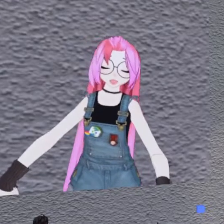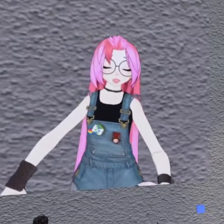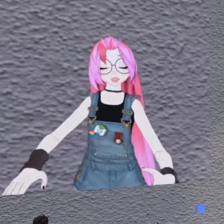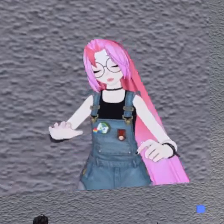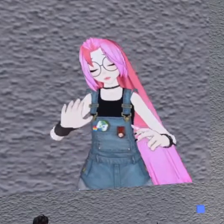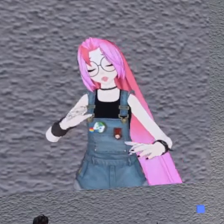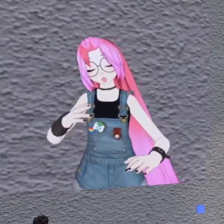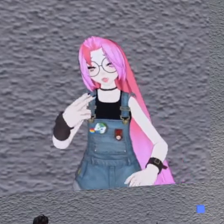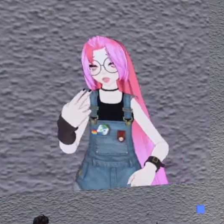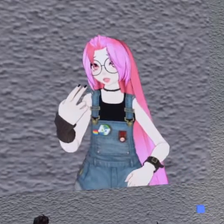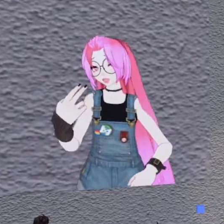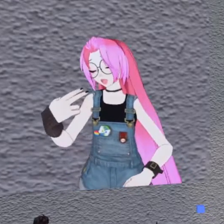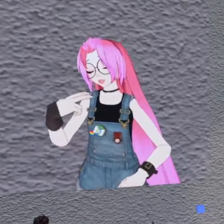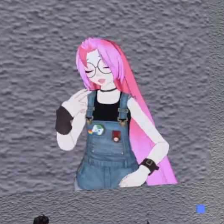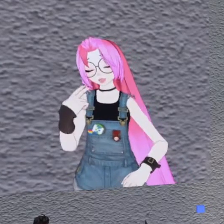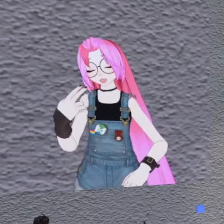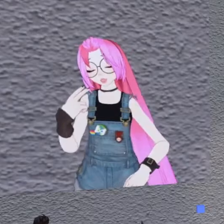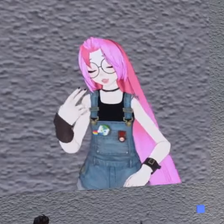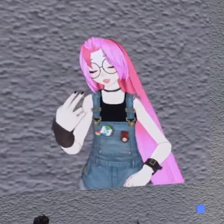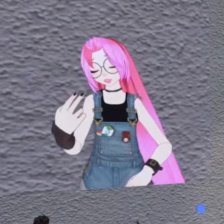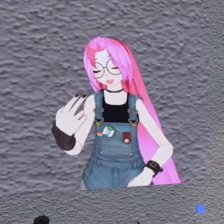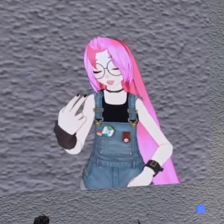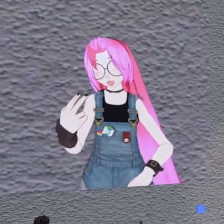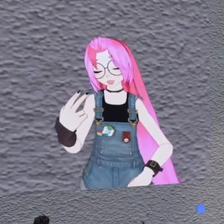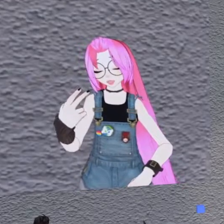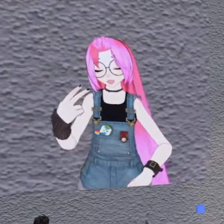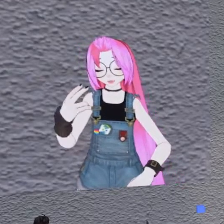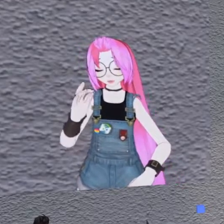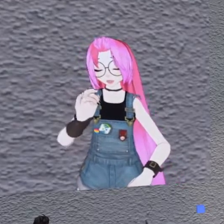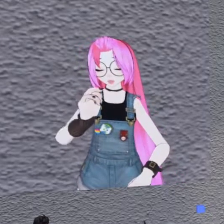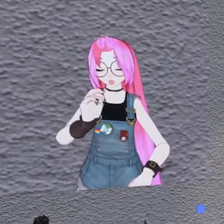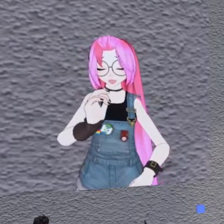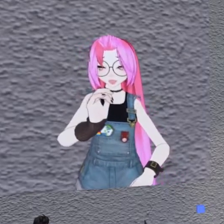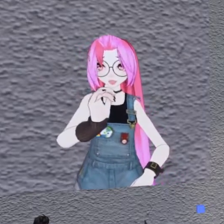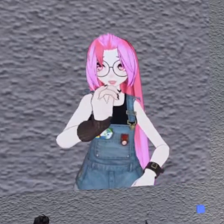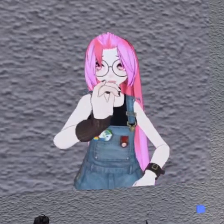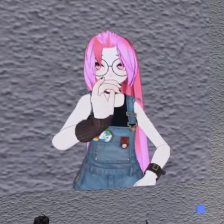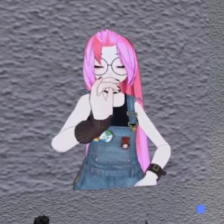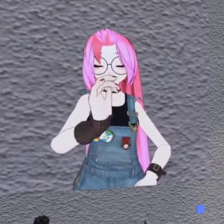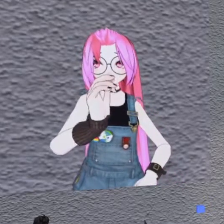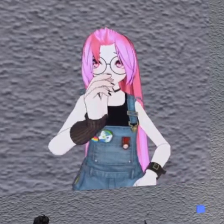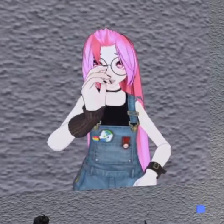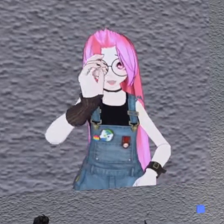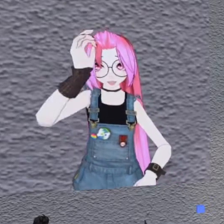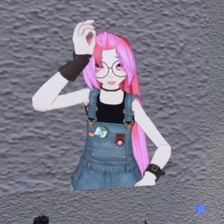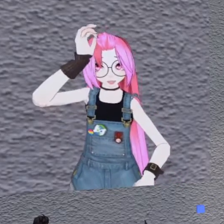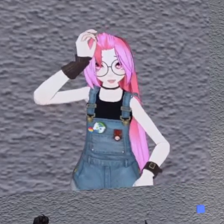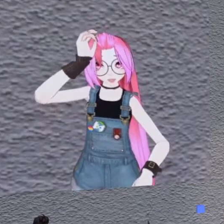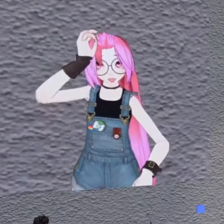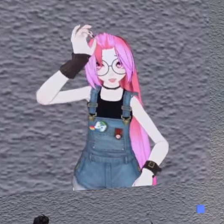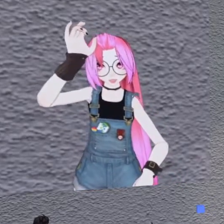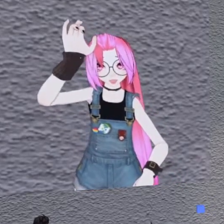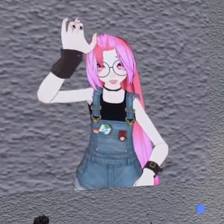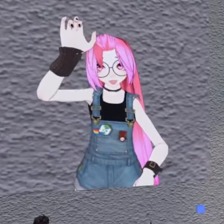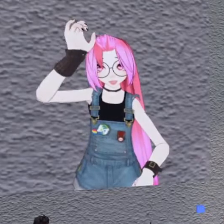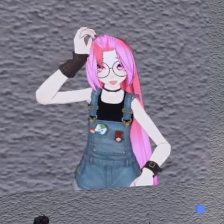Context. So I think I've seen 2 different signs for context. One of them is with the C hand coming from the head like